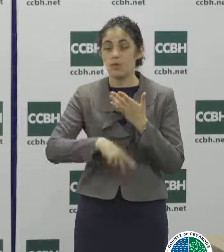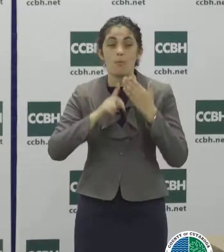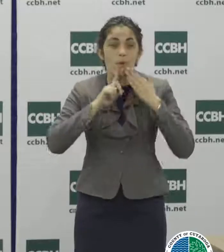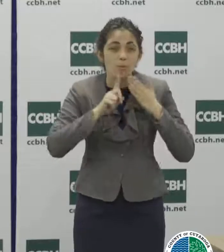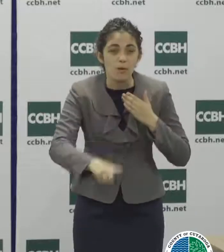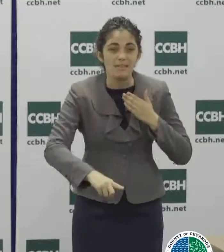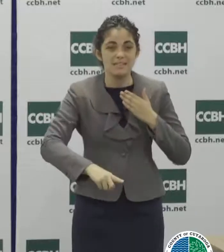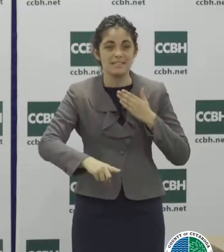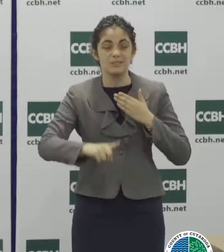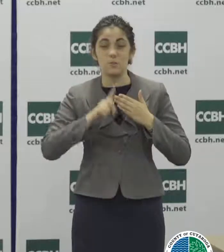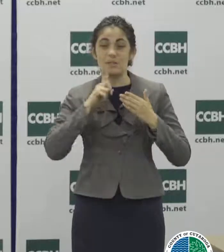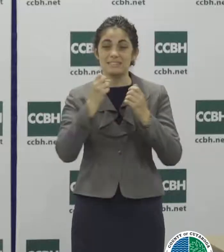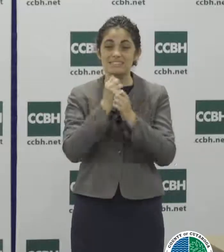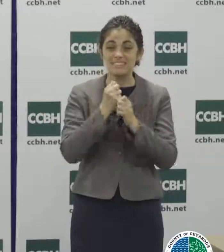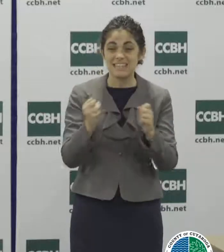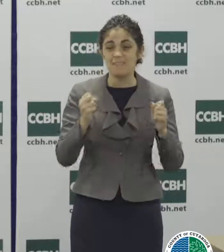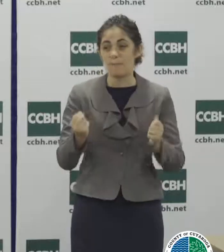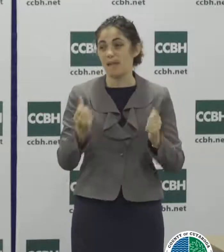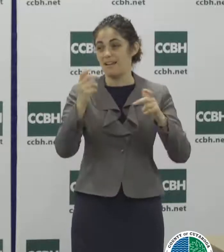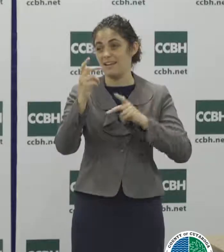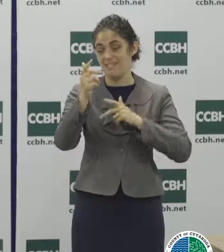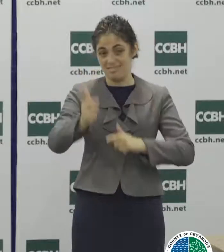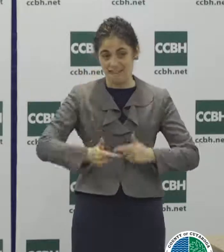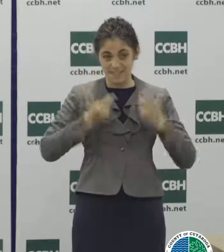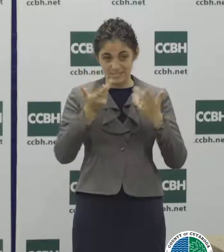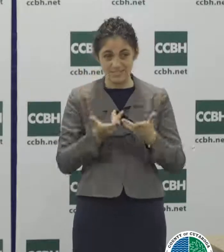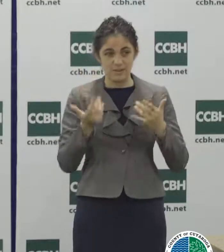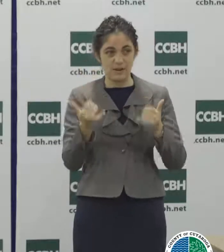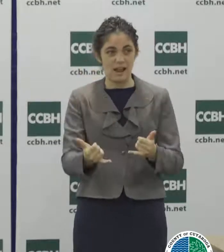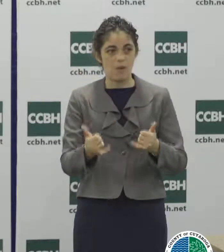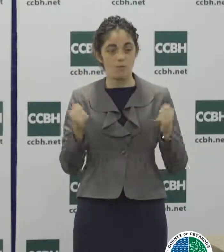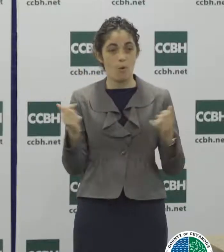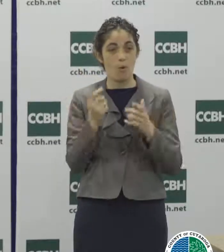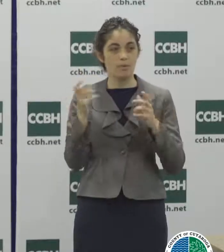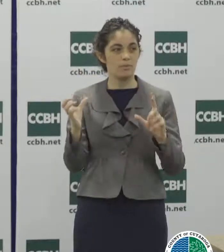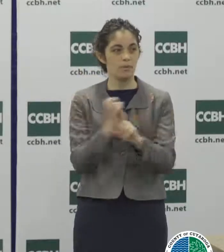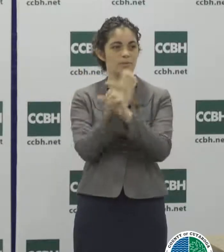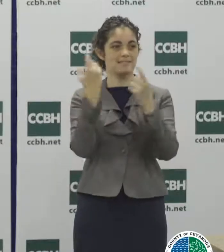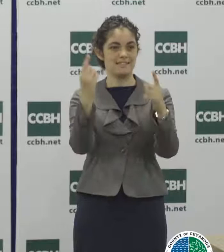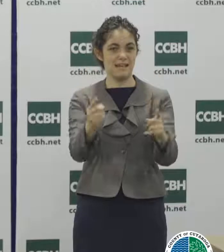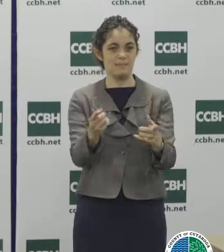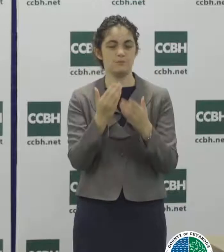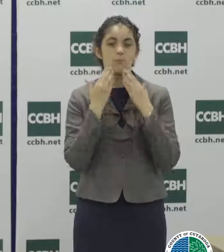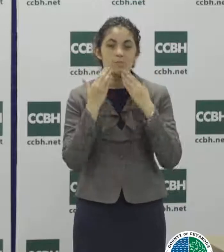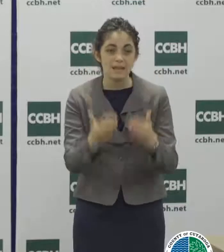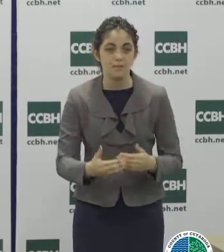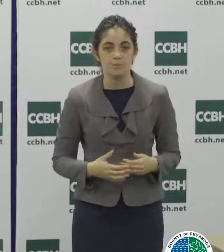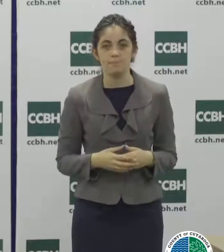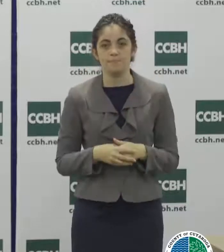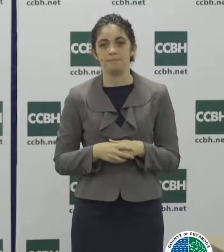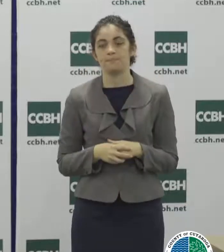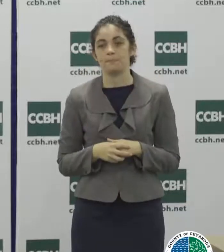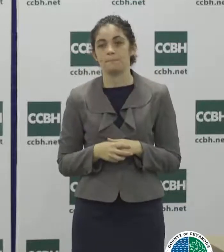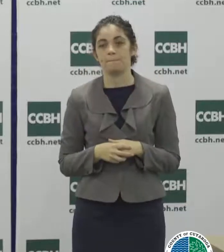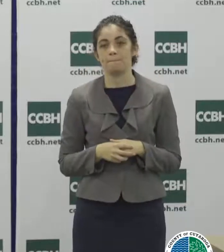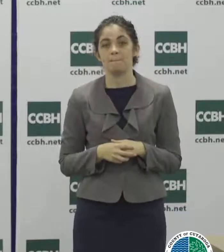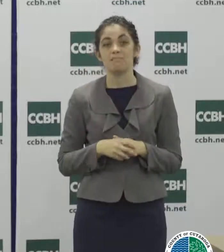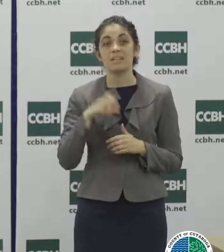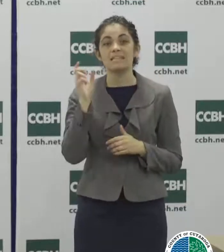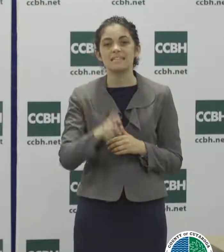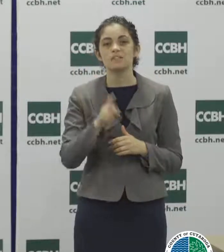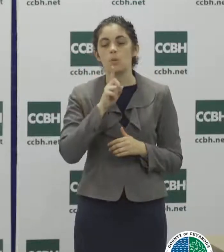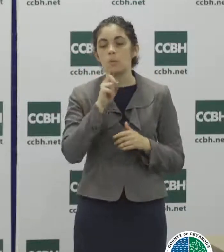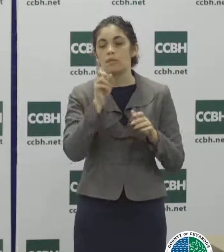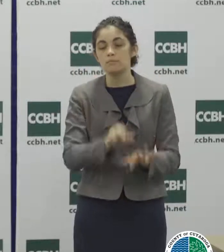truly is a lifesaver, especially in these times of crisis that we're facing. Thank you. The need is